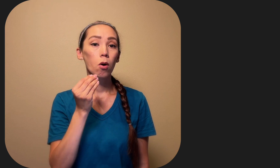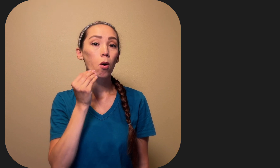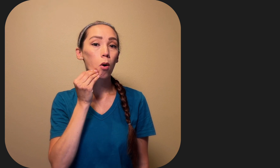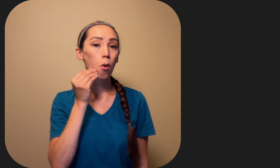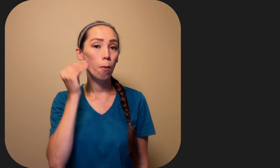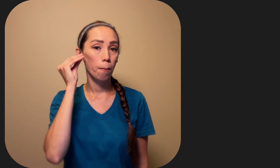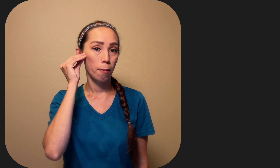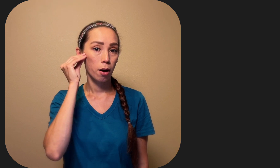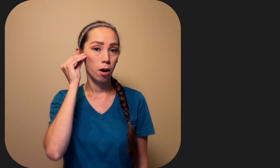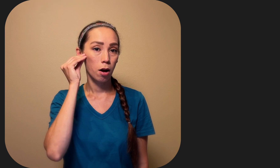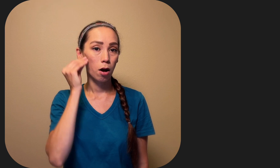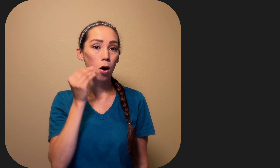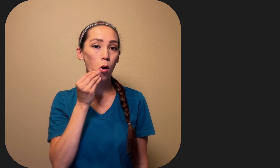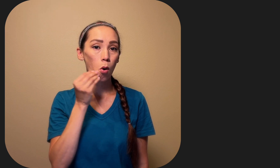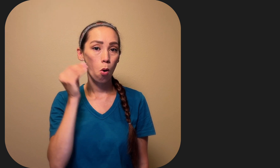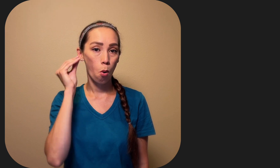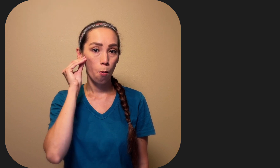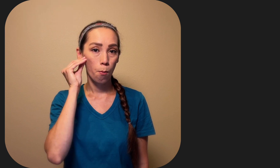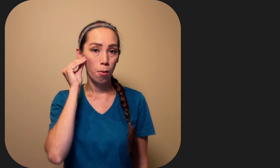hand shape. Home.